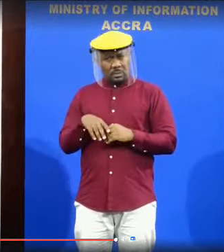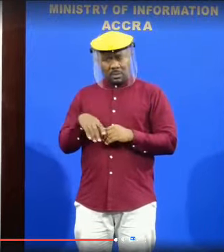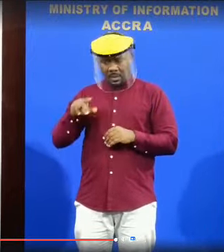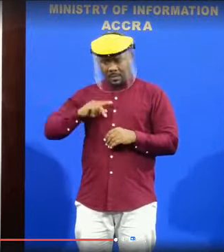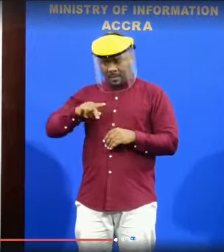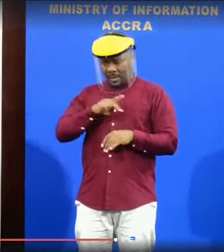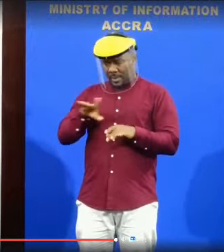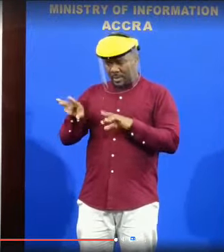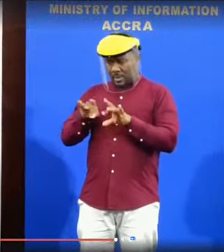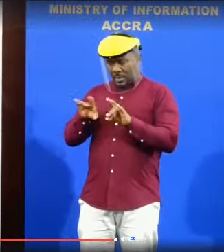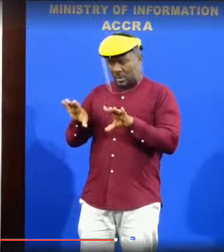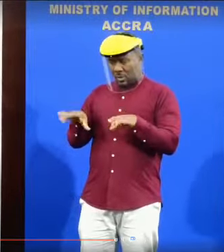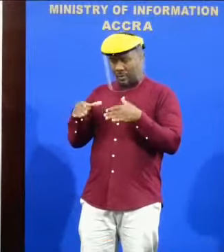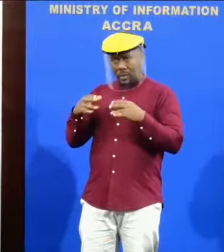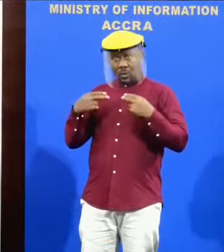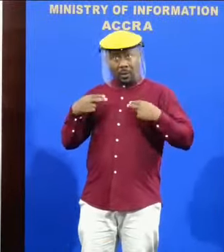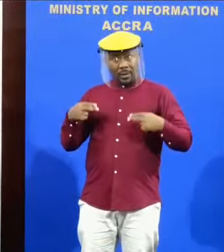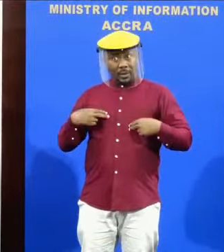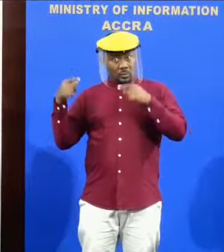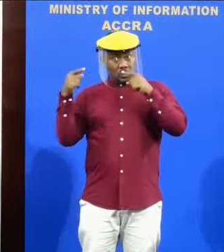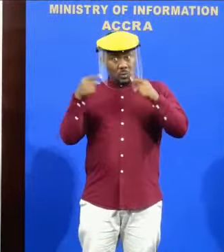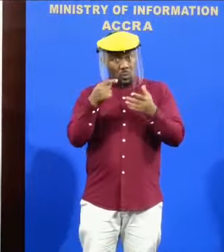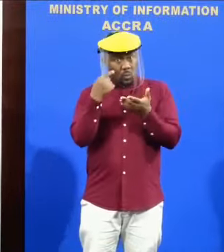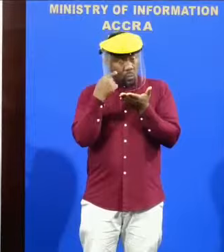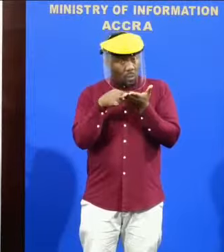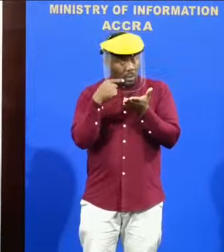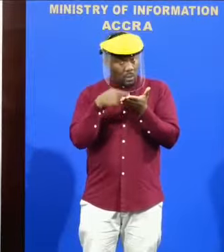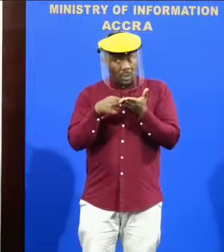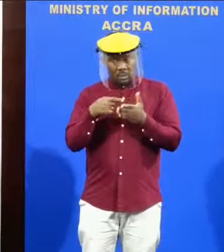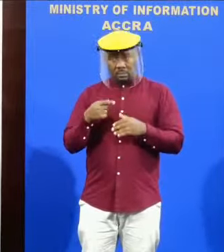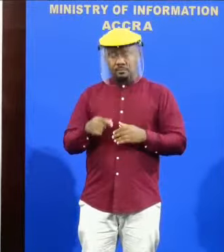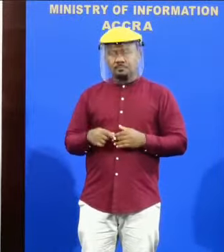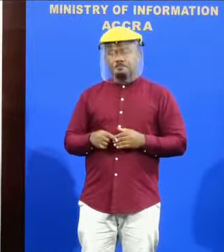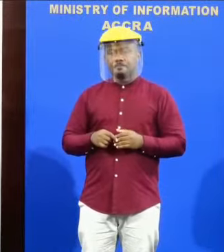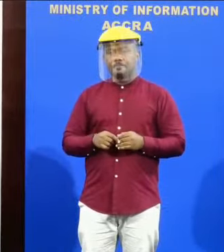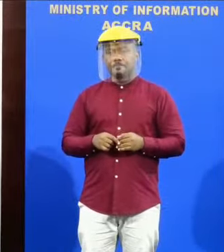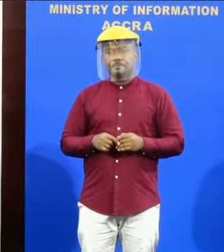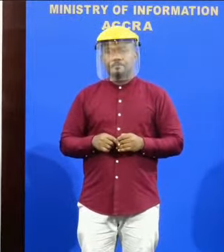see the flow, where you have